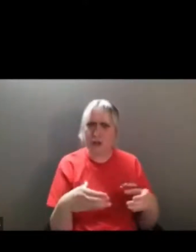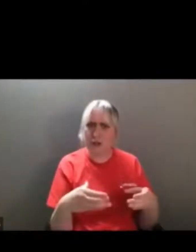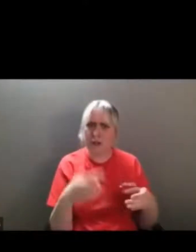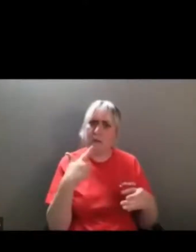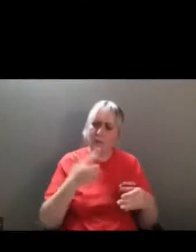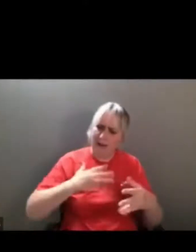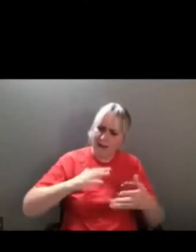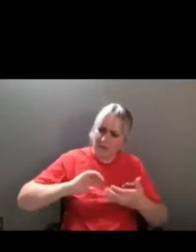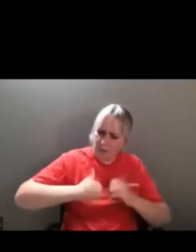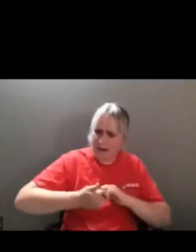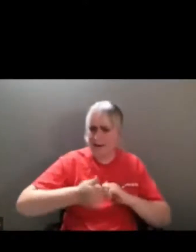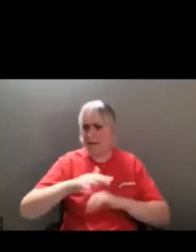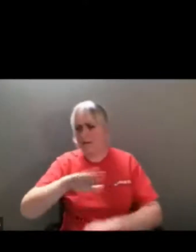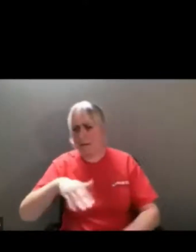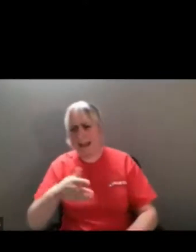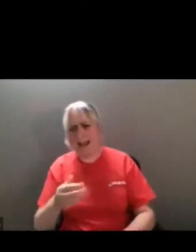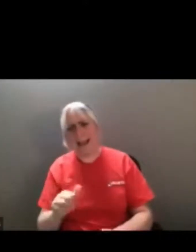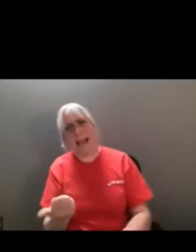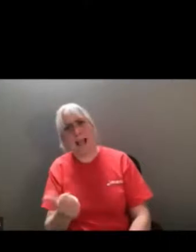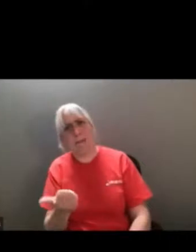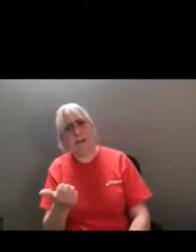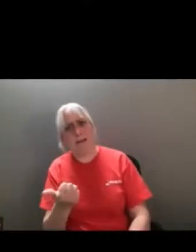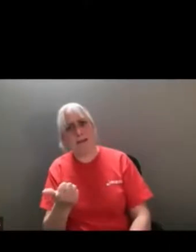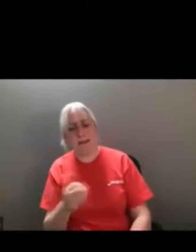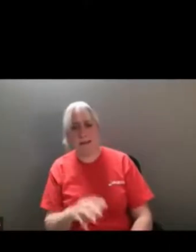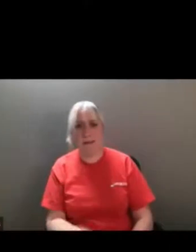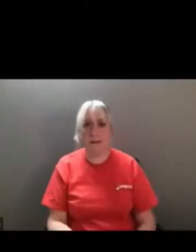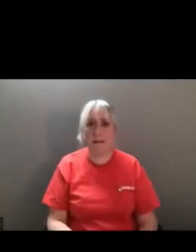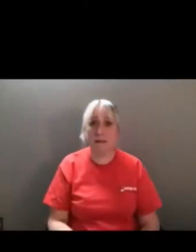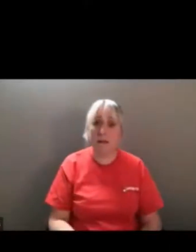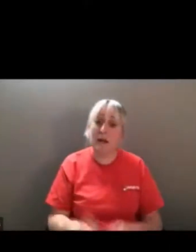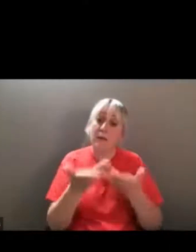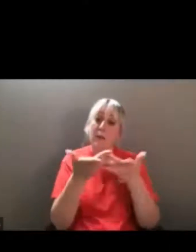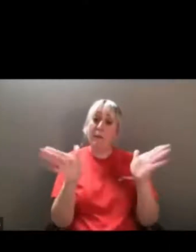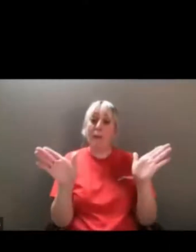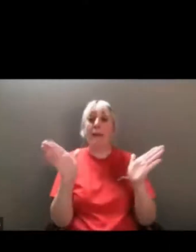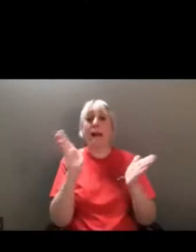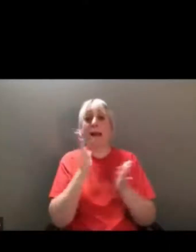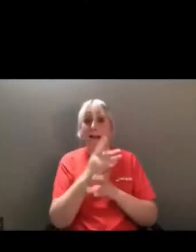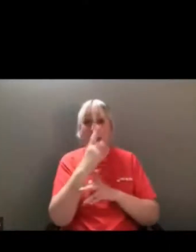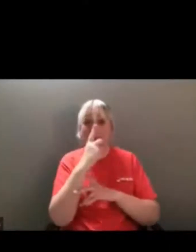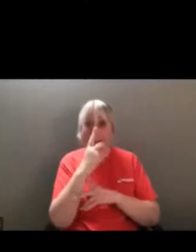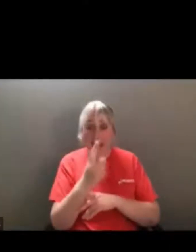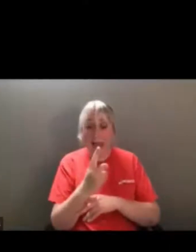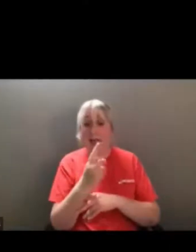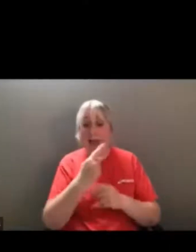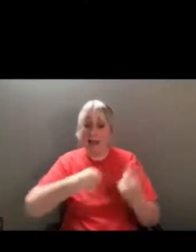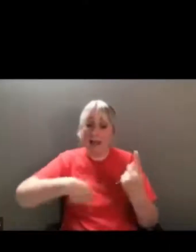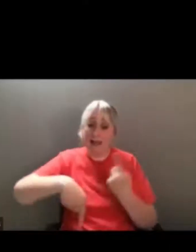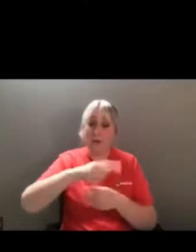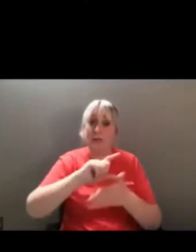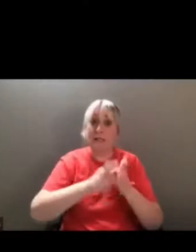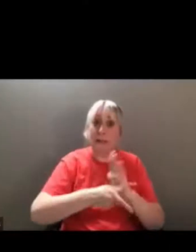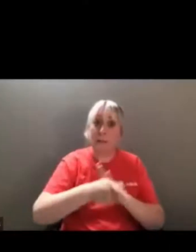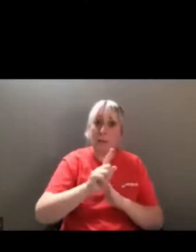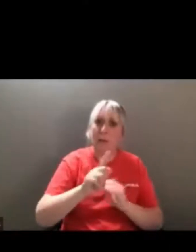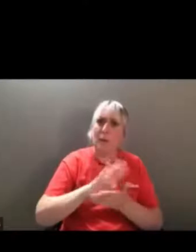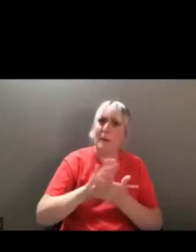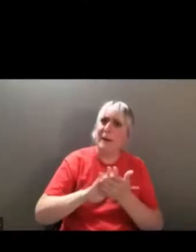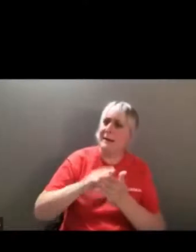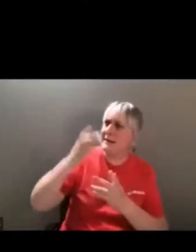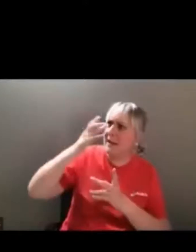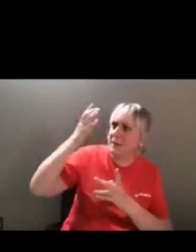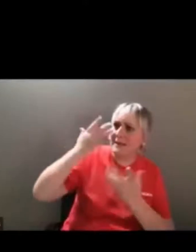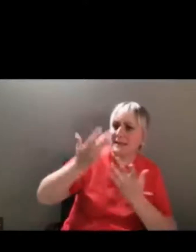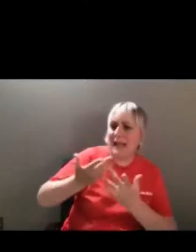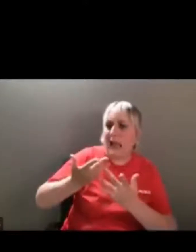neighbours. The public cares sufficiently enough about what happens to disabled people for contemporary governments to be nervous of being seen to